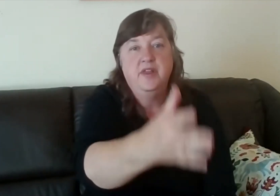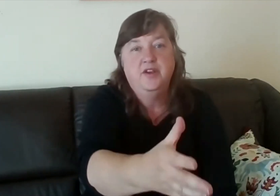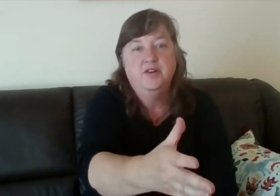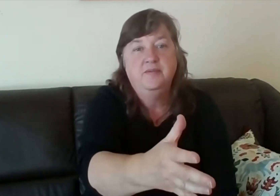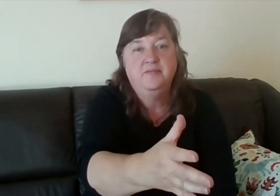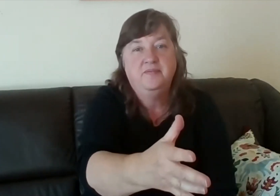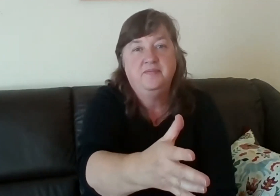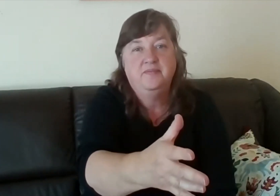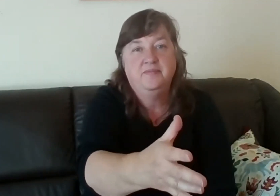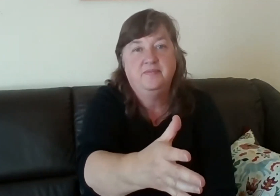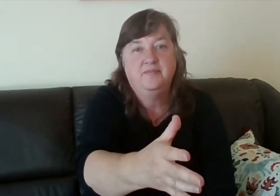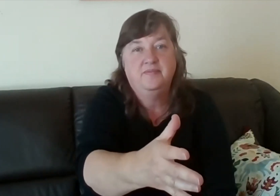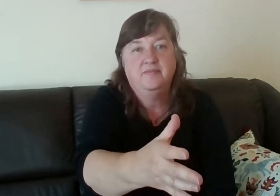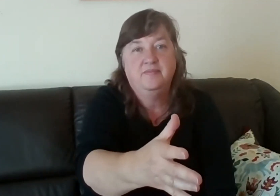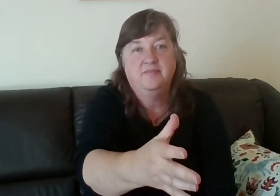Grandmother.